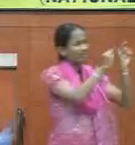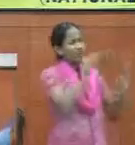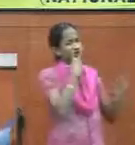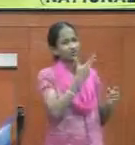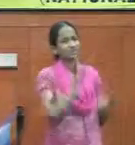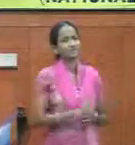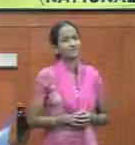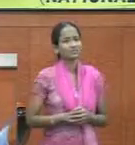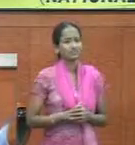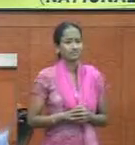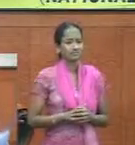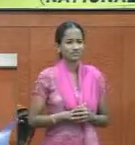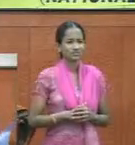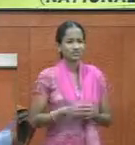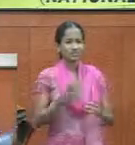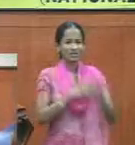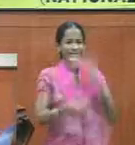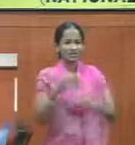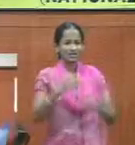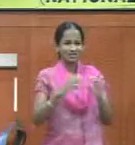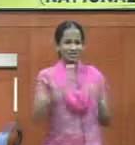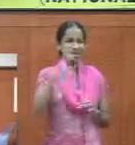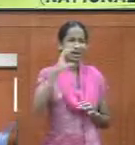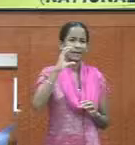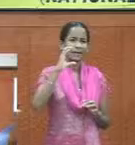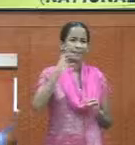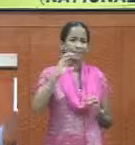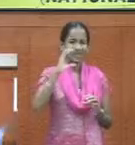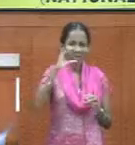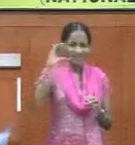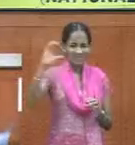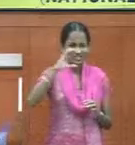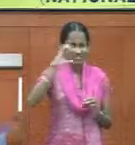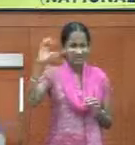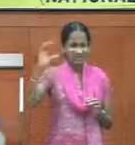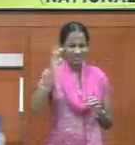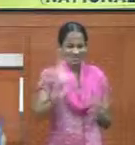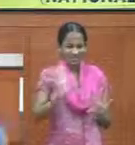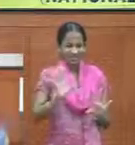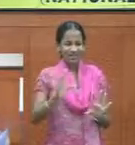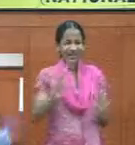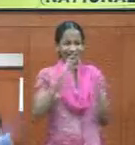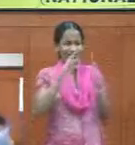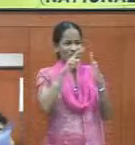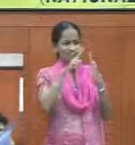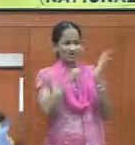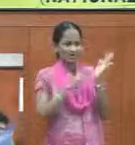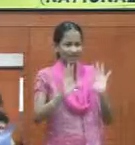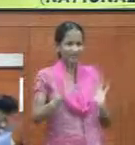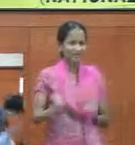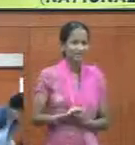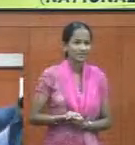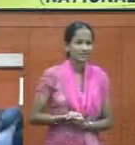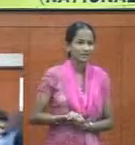Now, the disability commissioner, does he have any powers to give any kind of relief? Because some of the lawyers, we